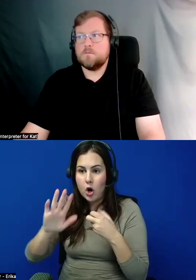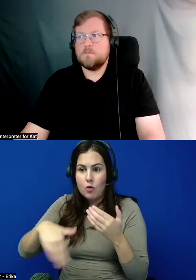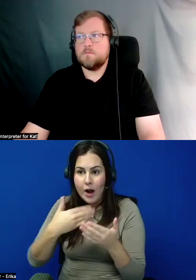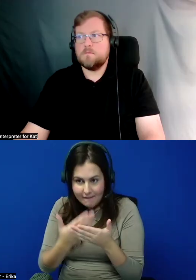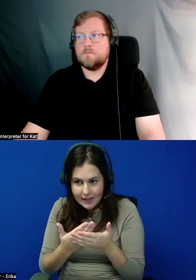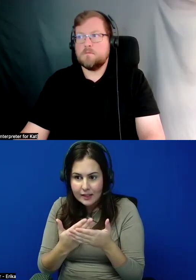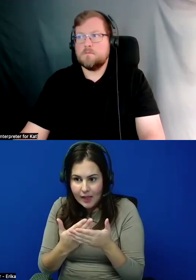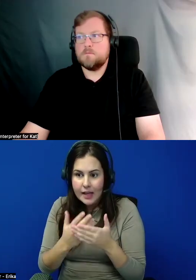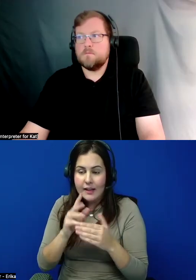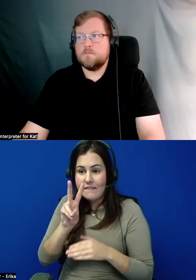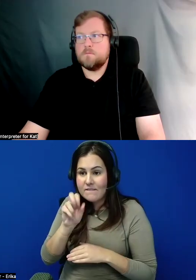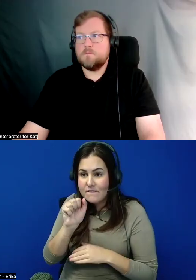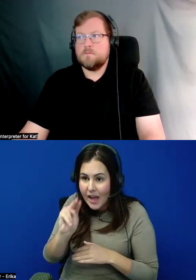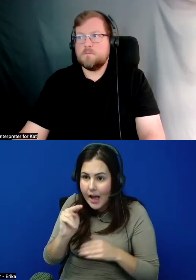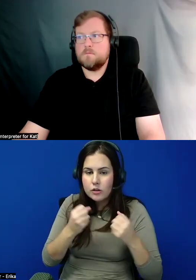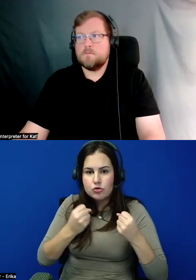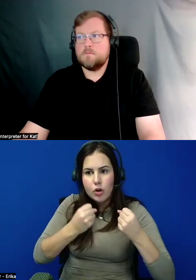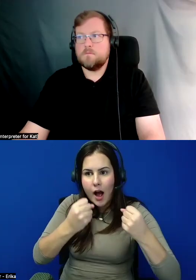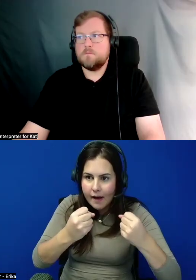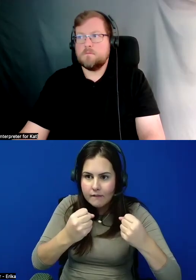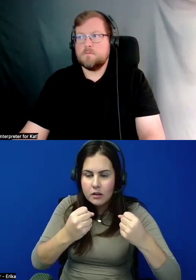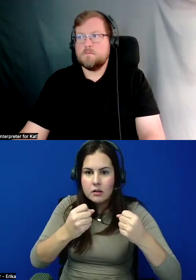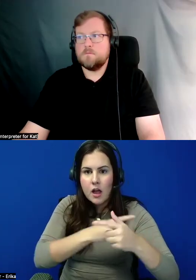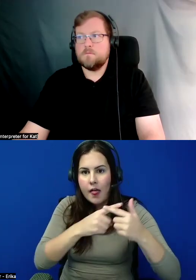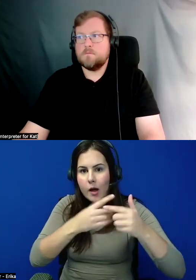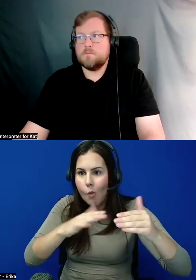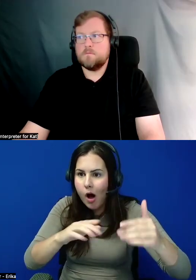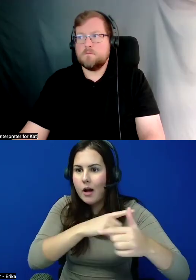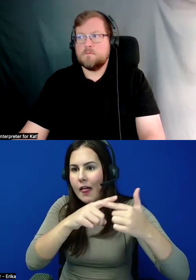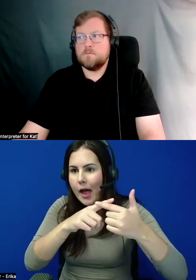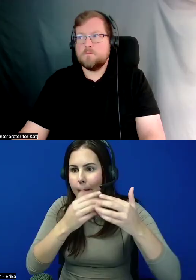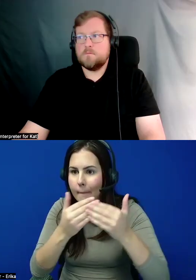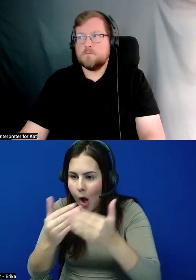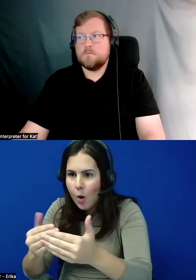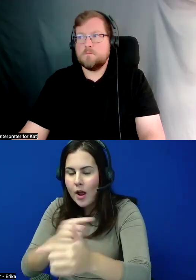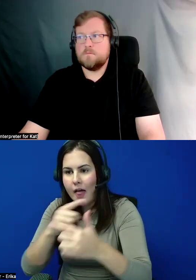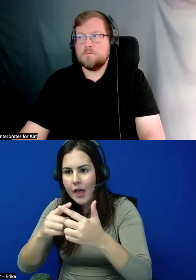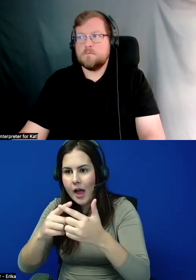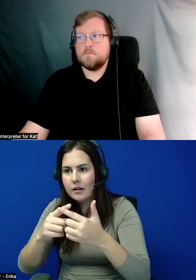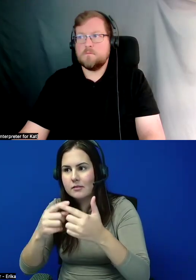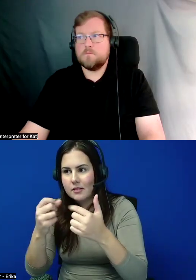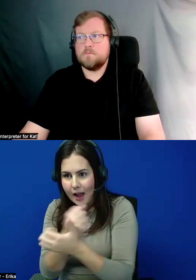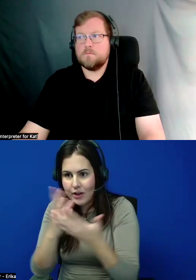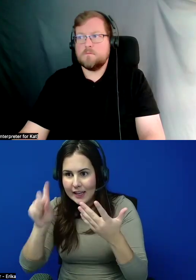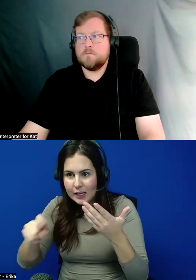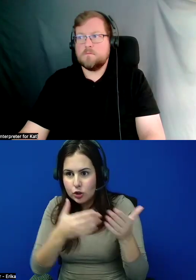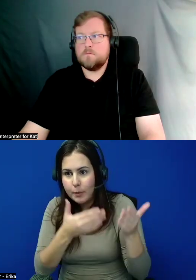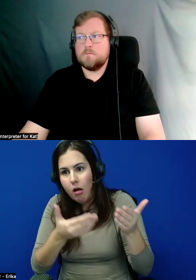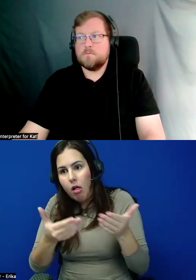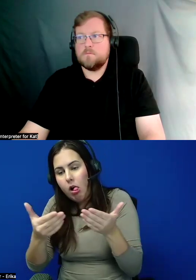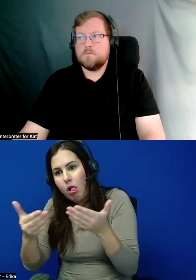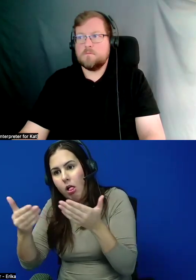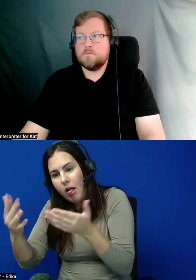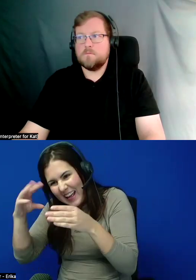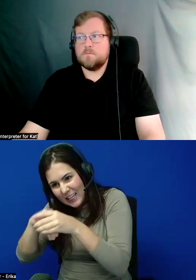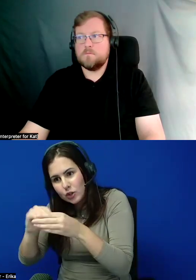van to boats, take the boats sometimes an hour away, and then unload from the boat onto the shore and carry stuff into the